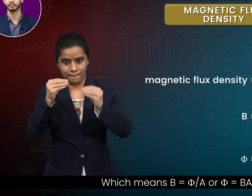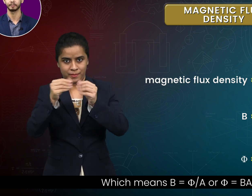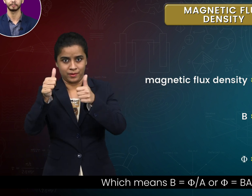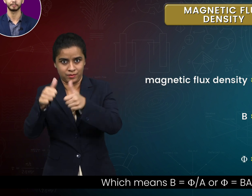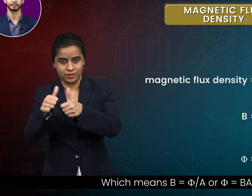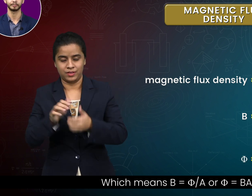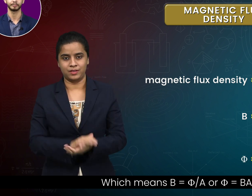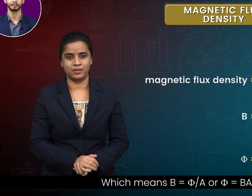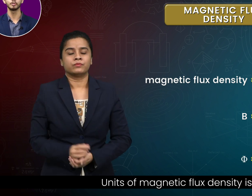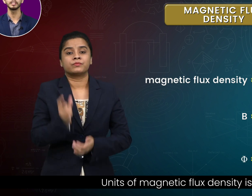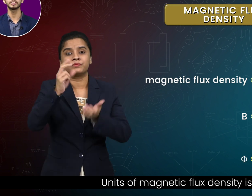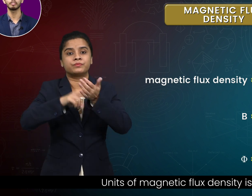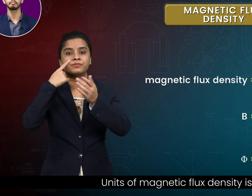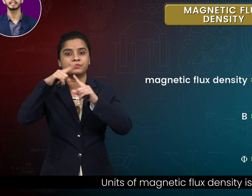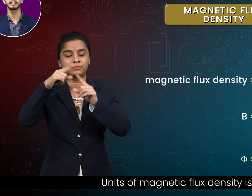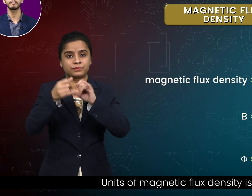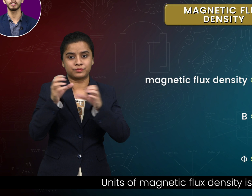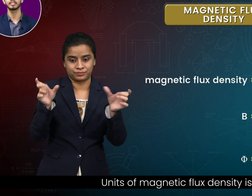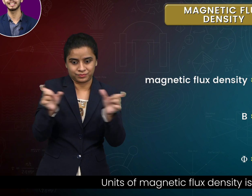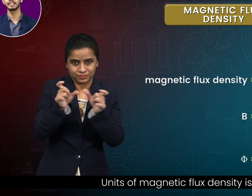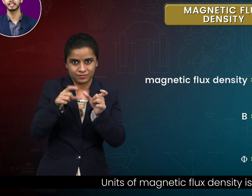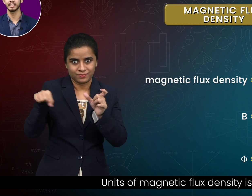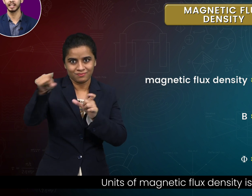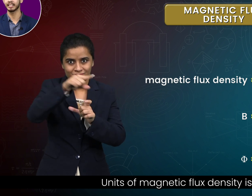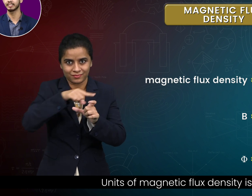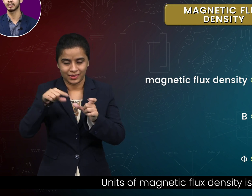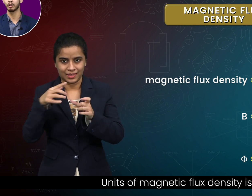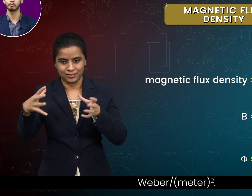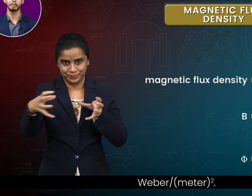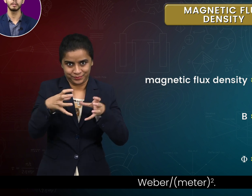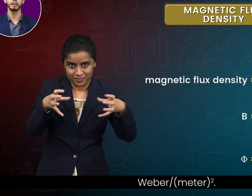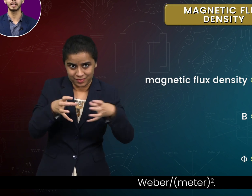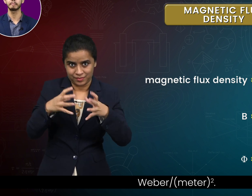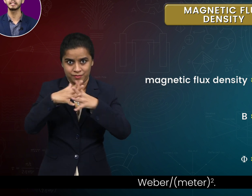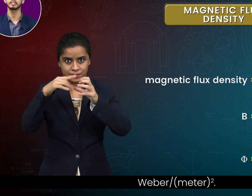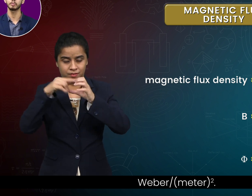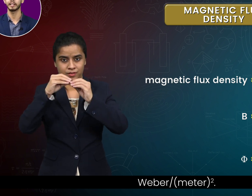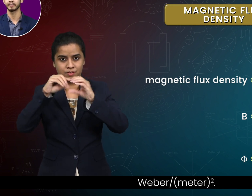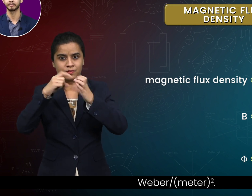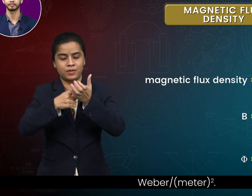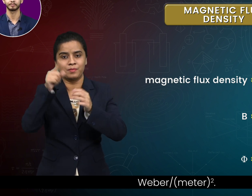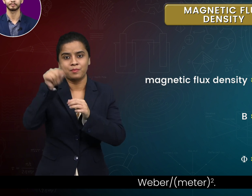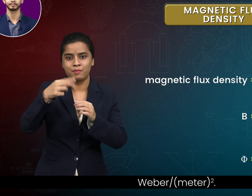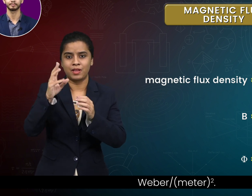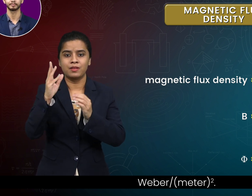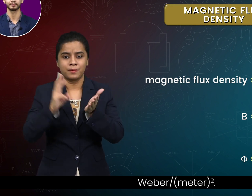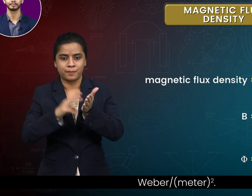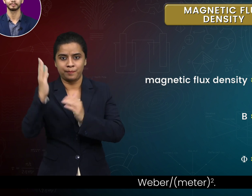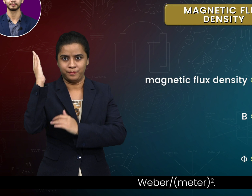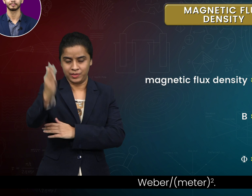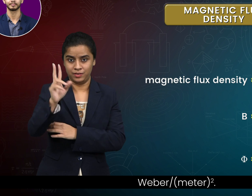A. Units of magnetic flux density is Weber by meter square.